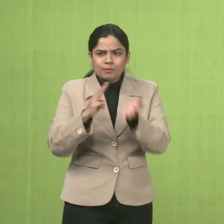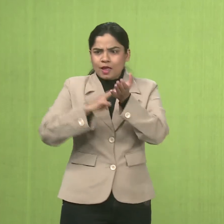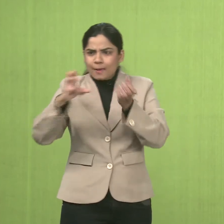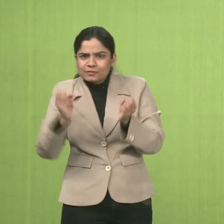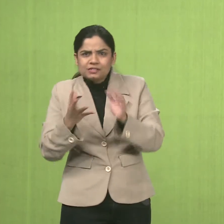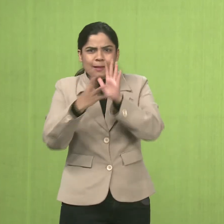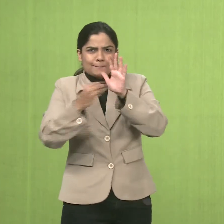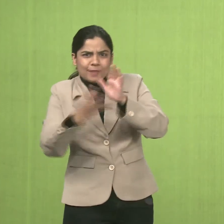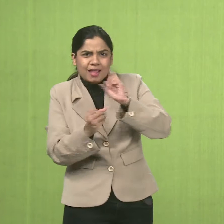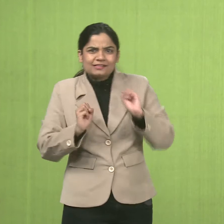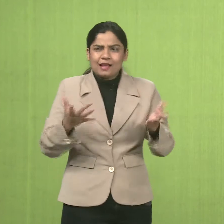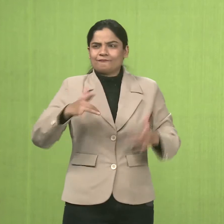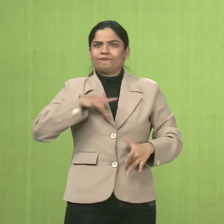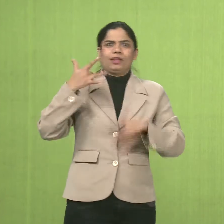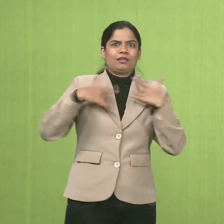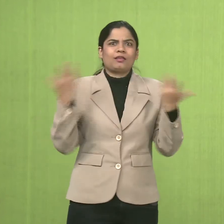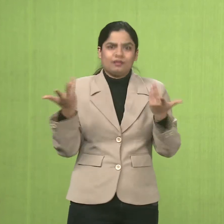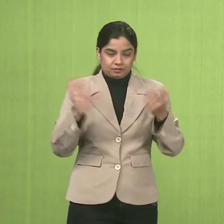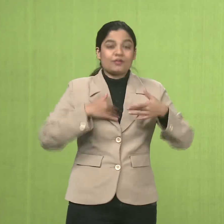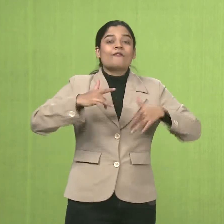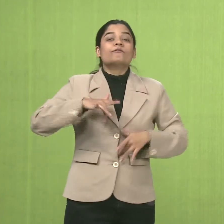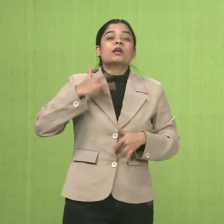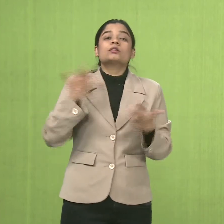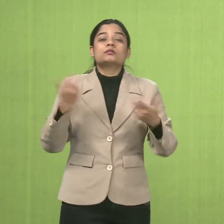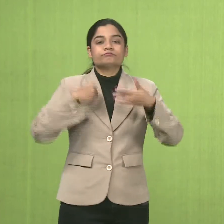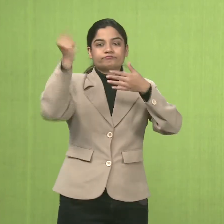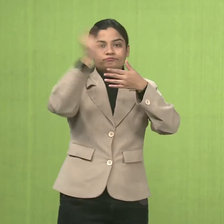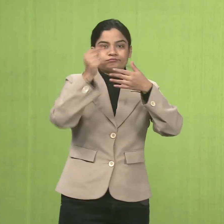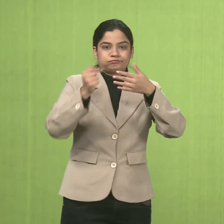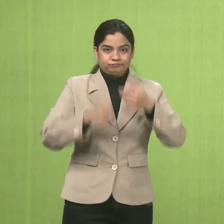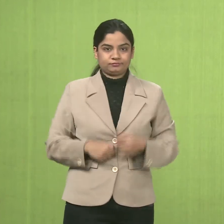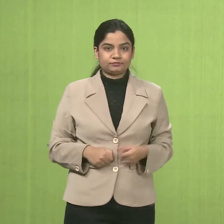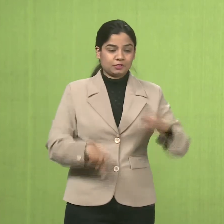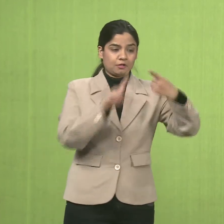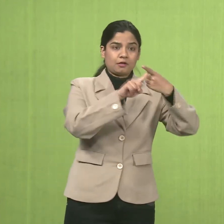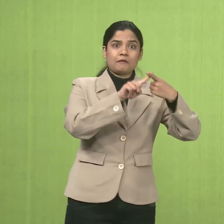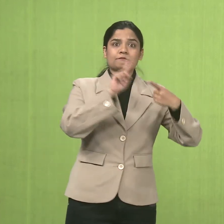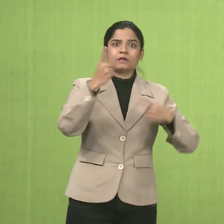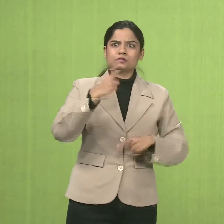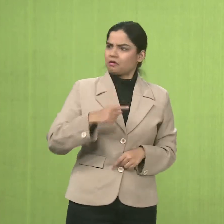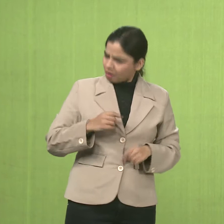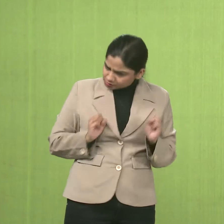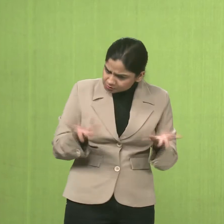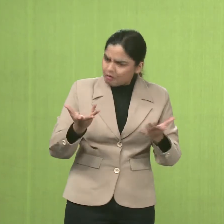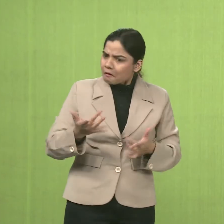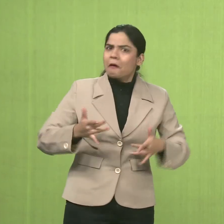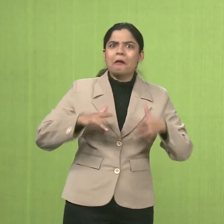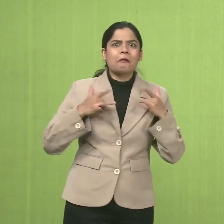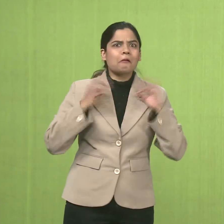they feel, all these things, the hormonal changes that are happening in their body, the armpit hair,